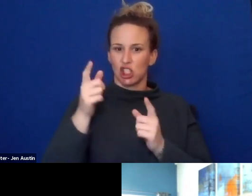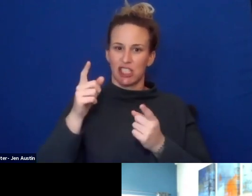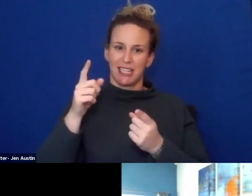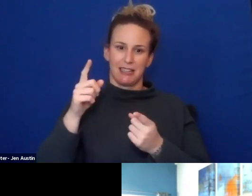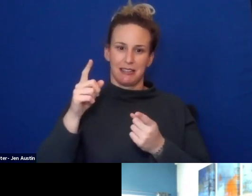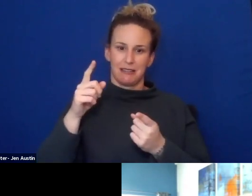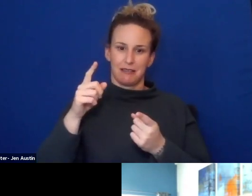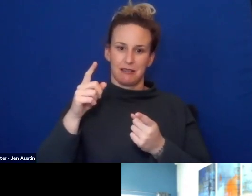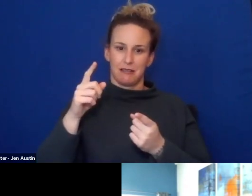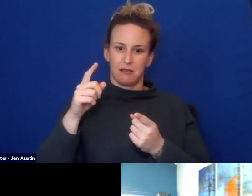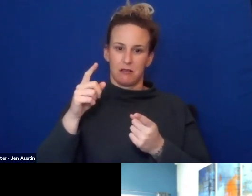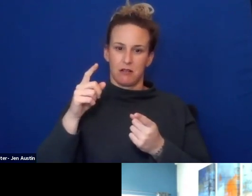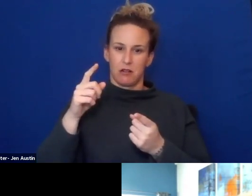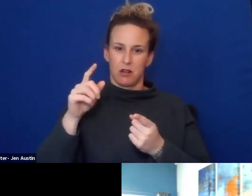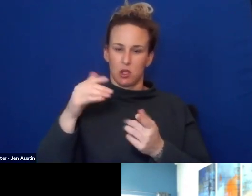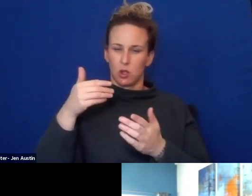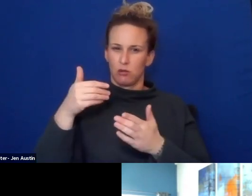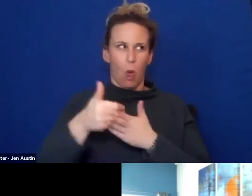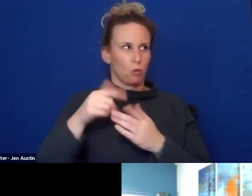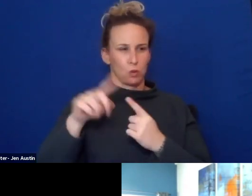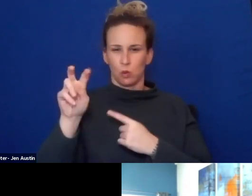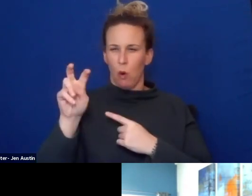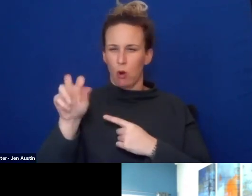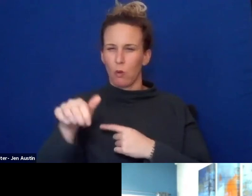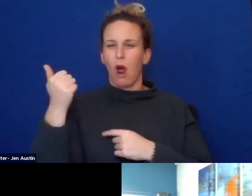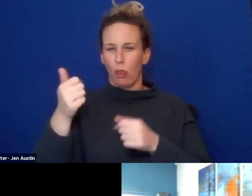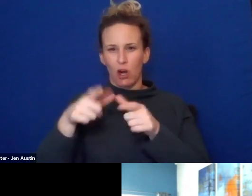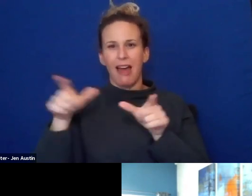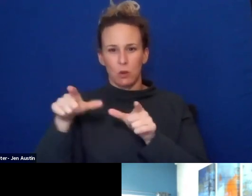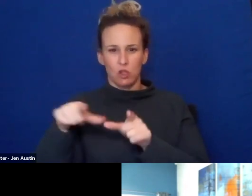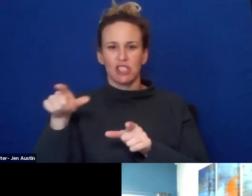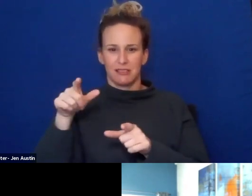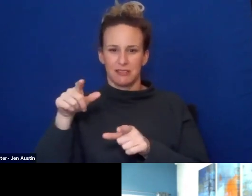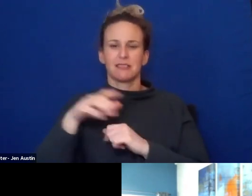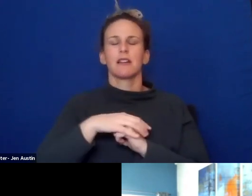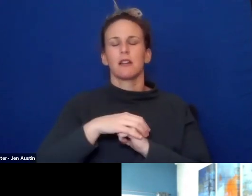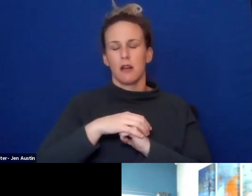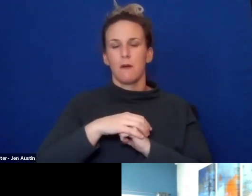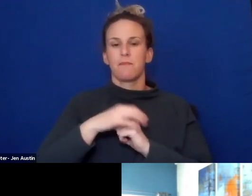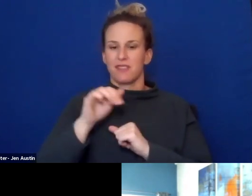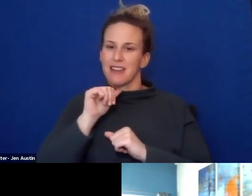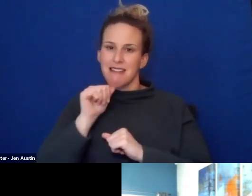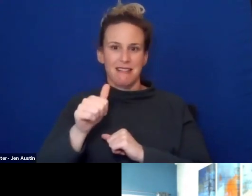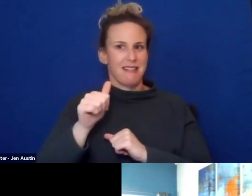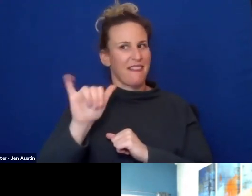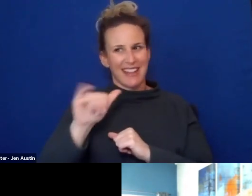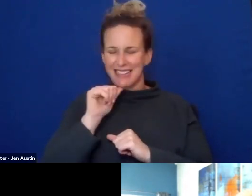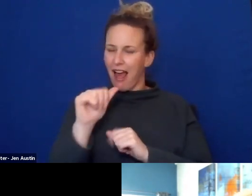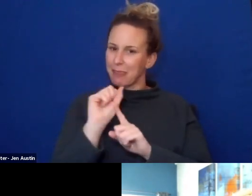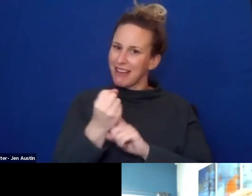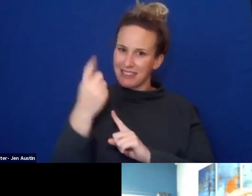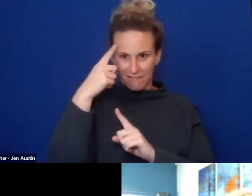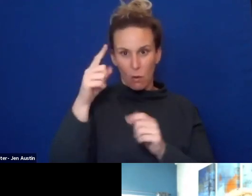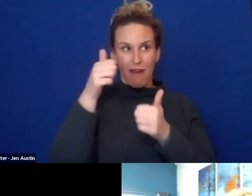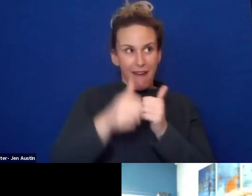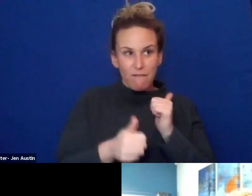i want to say close to 200 other languages that we can use through our translation service that's not the case for every call center